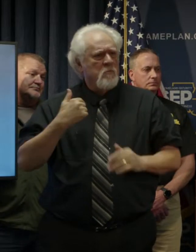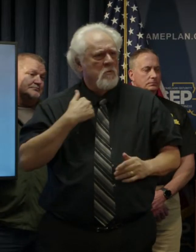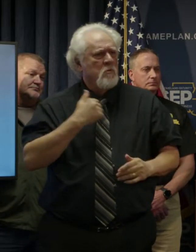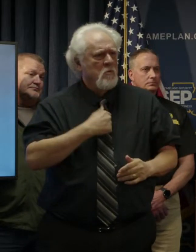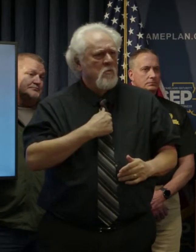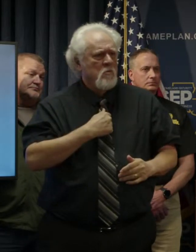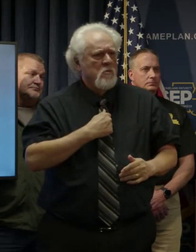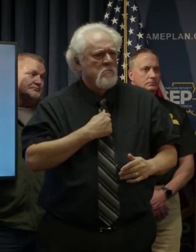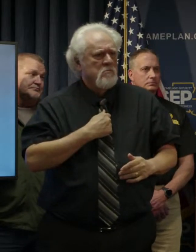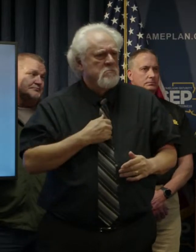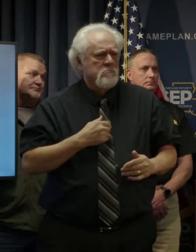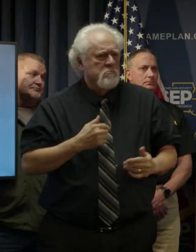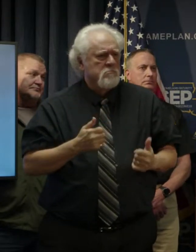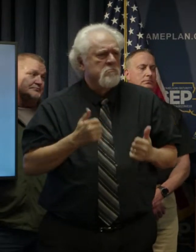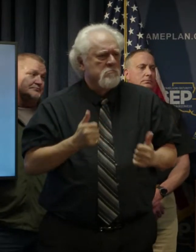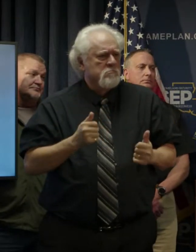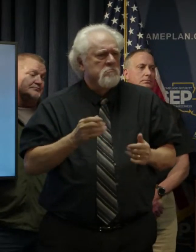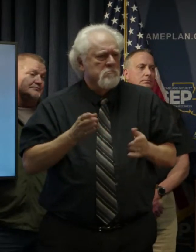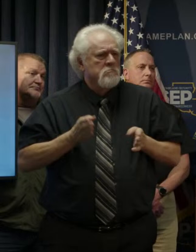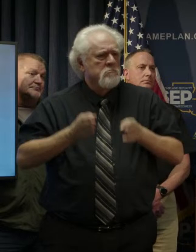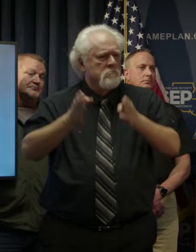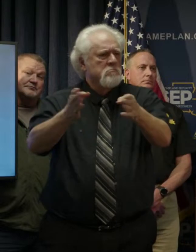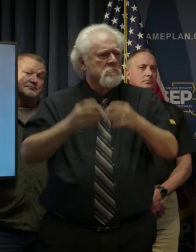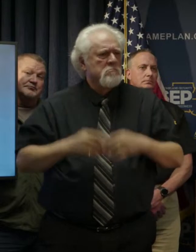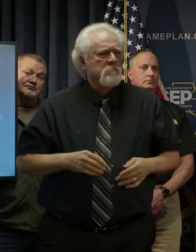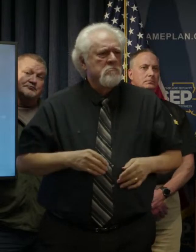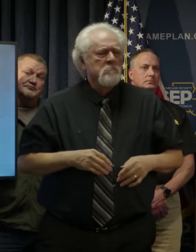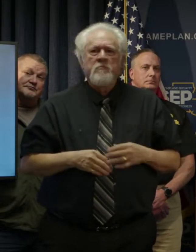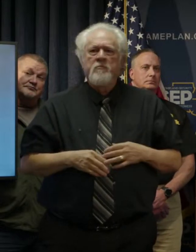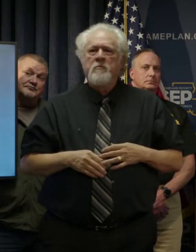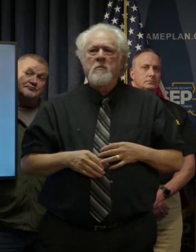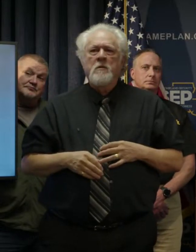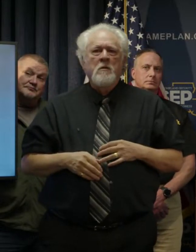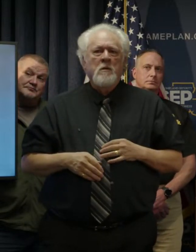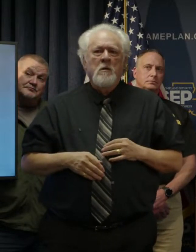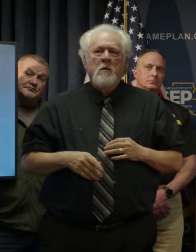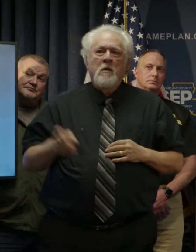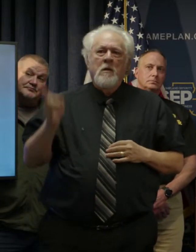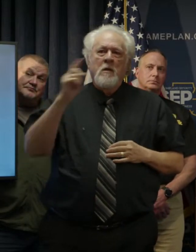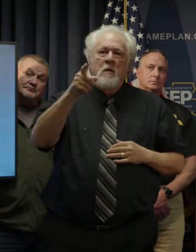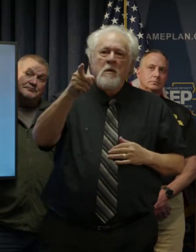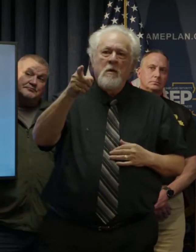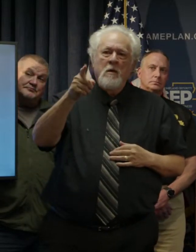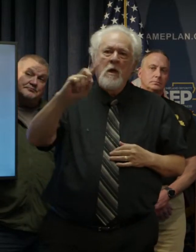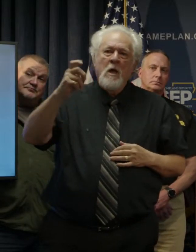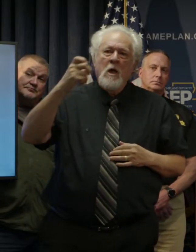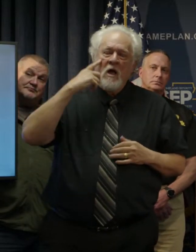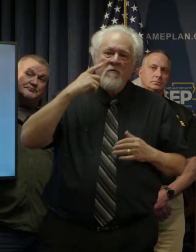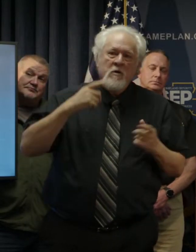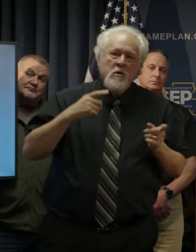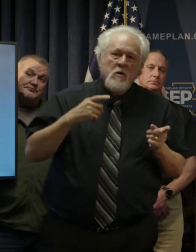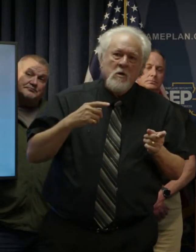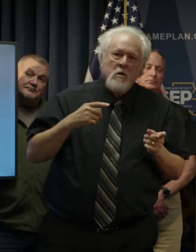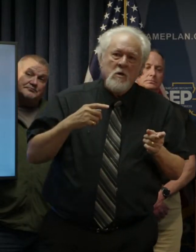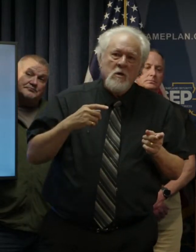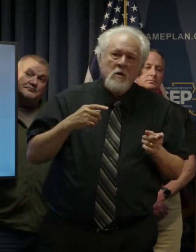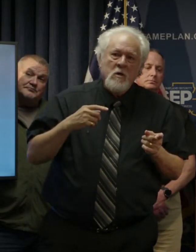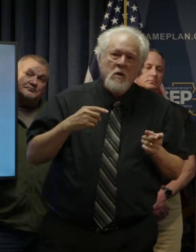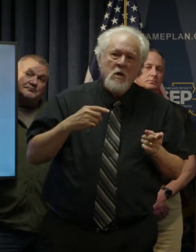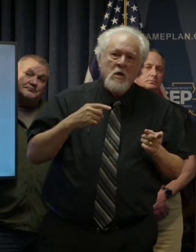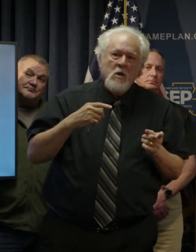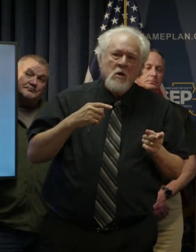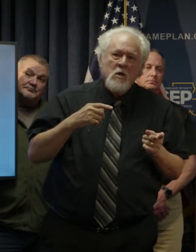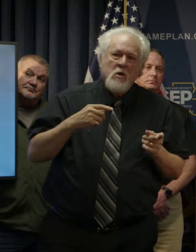on a great trajectory. Yes. Governor, can you have said people